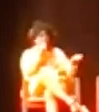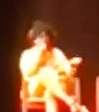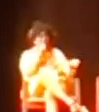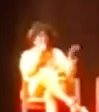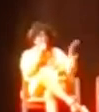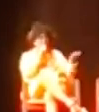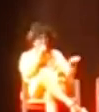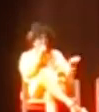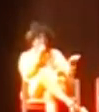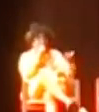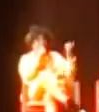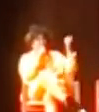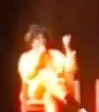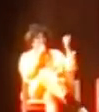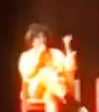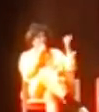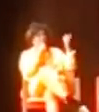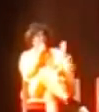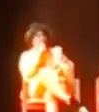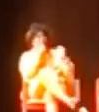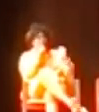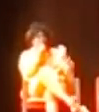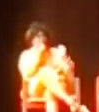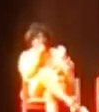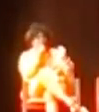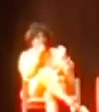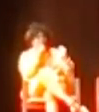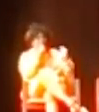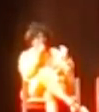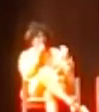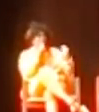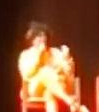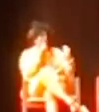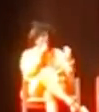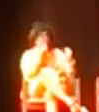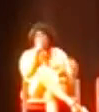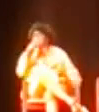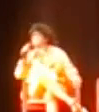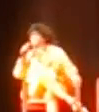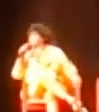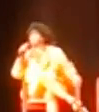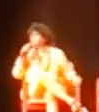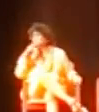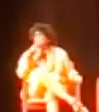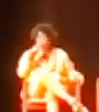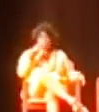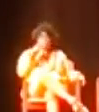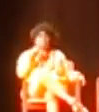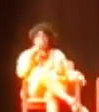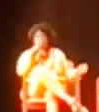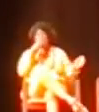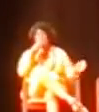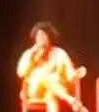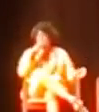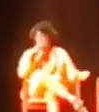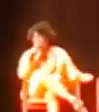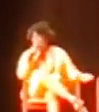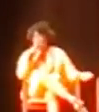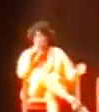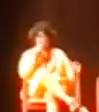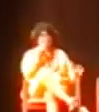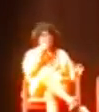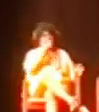Hone introduced us to Sarita and I forget our last sister's name. Shania. Thank you.